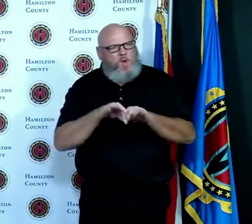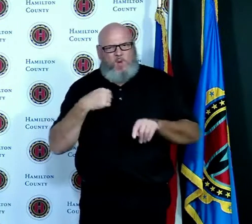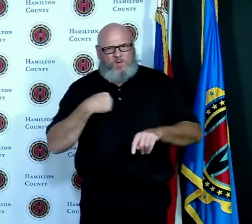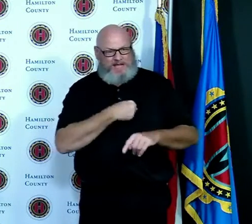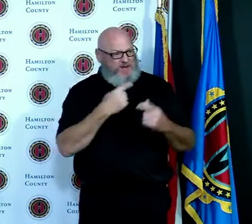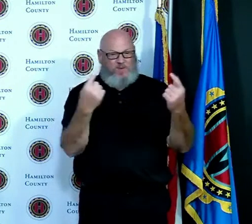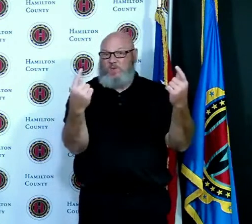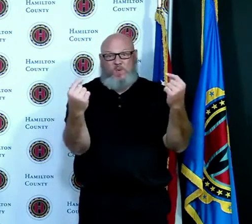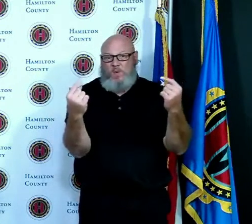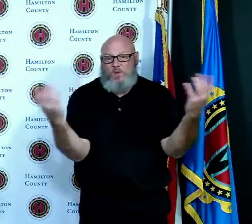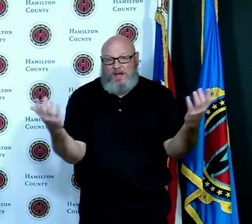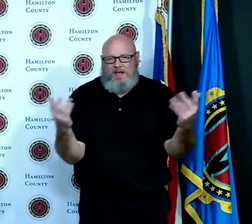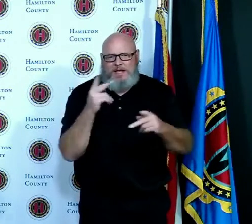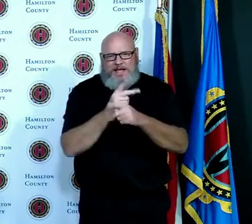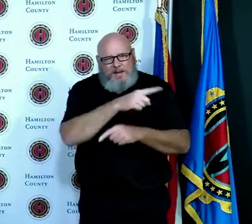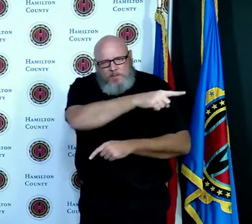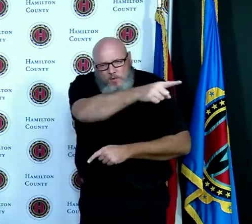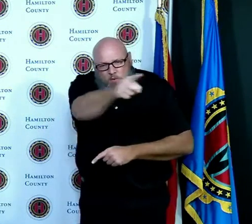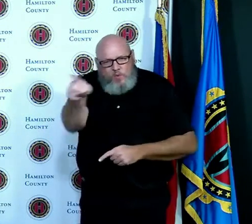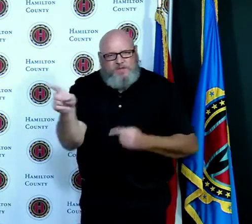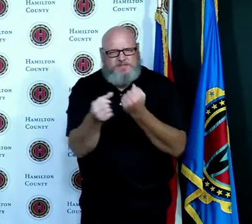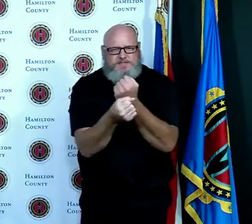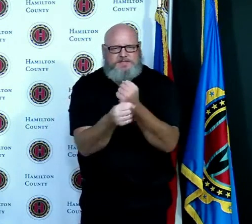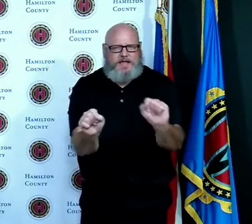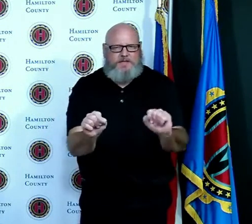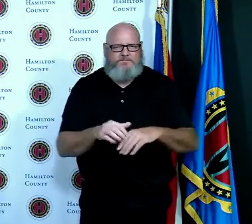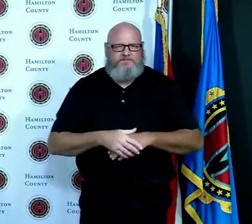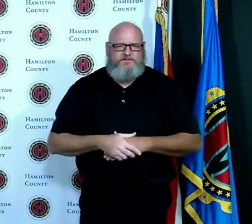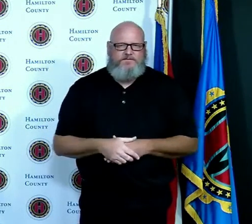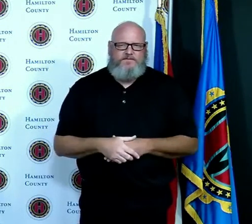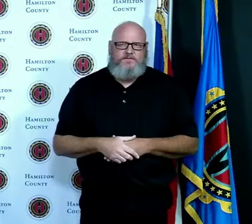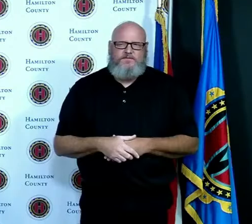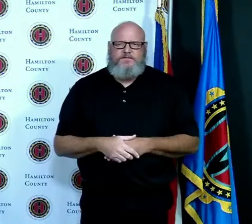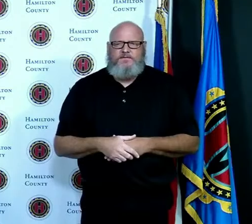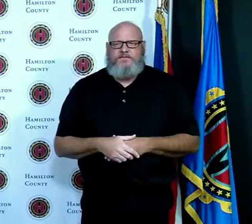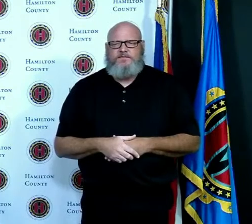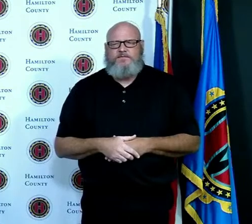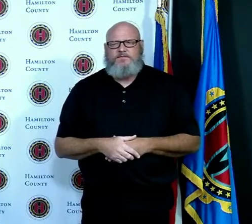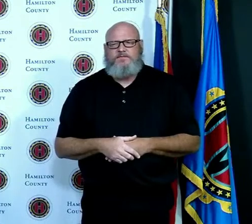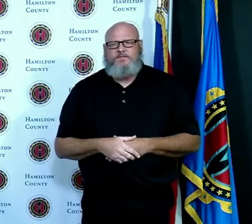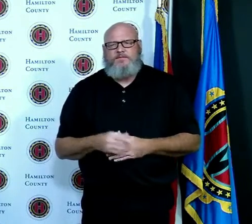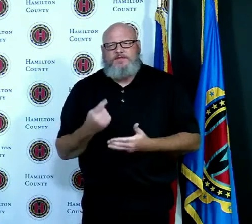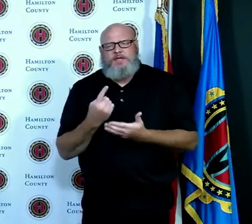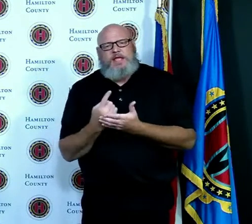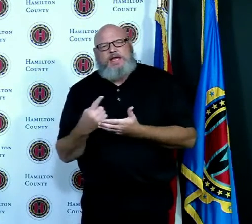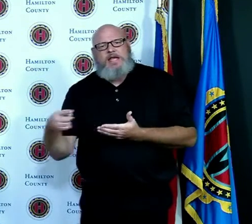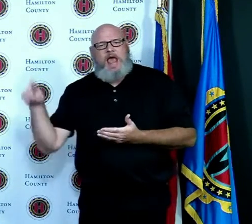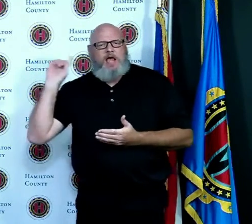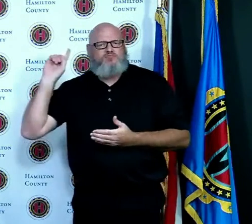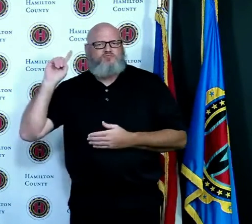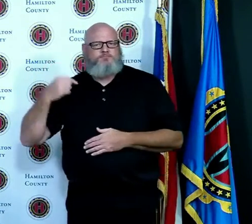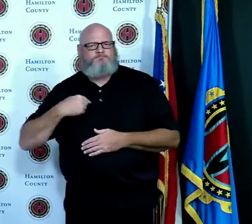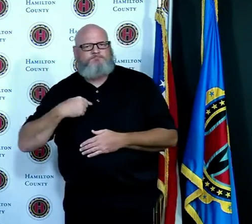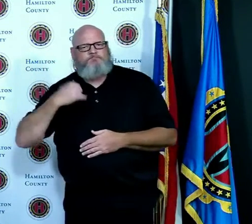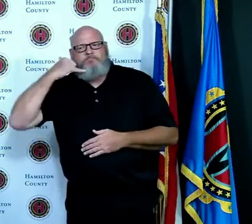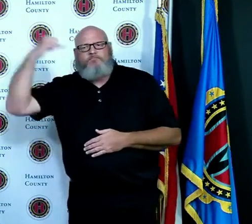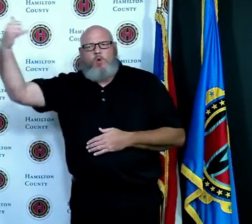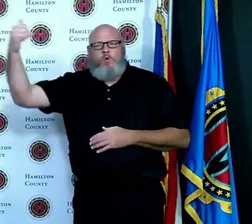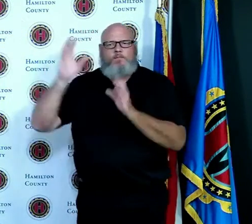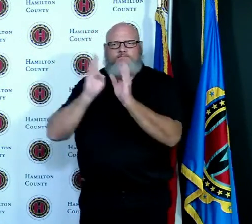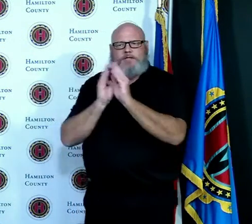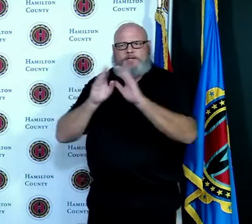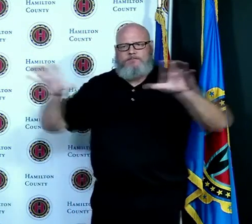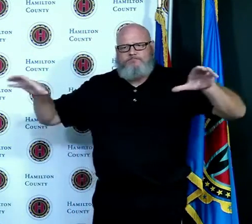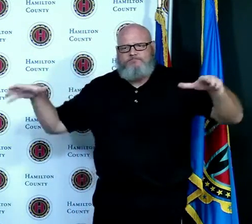the state. I was on a call last week where a bunch of county commissioners were talking about how we are messaging out. We continue to talk